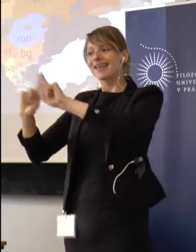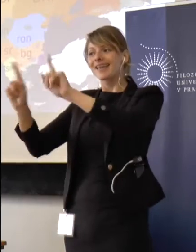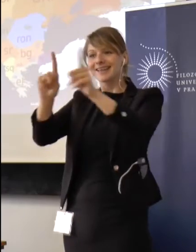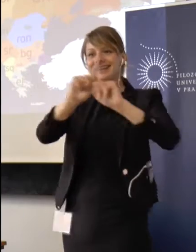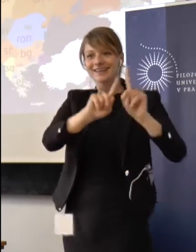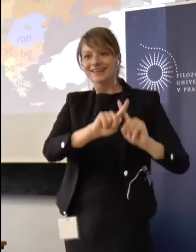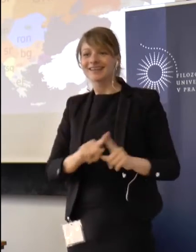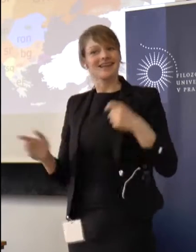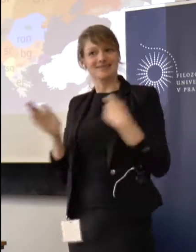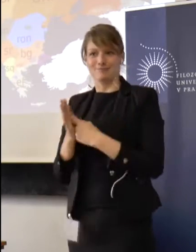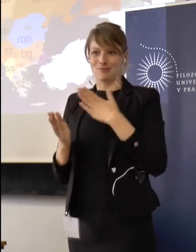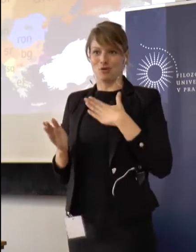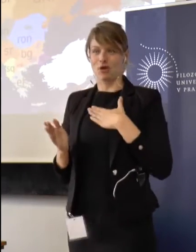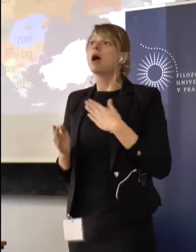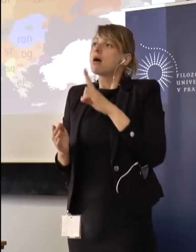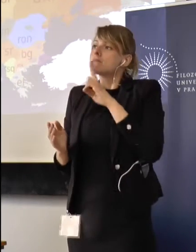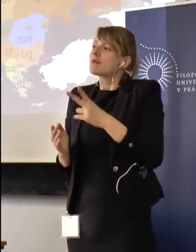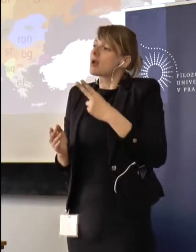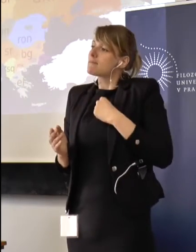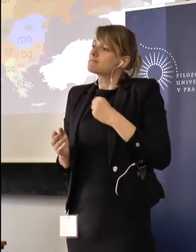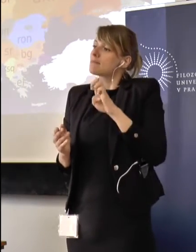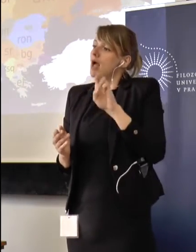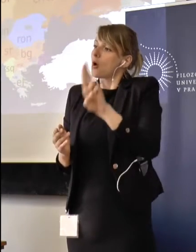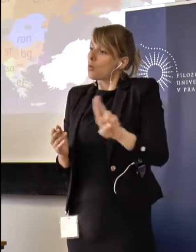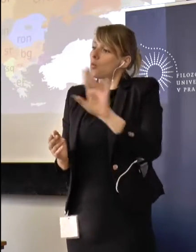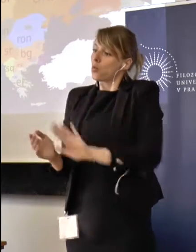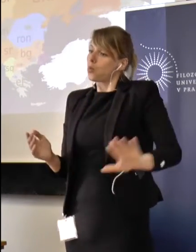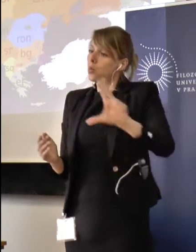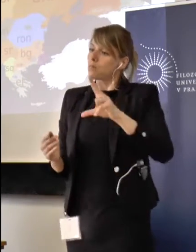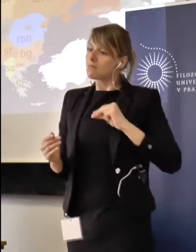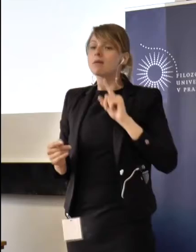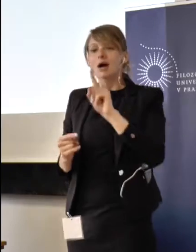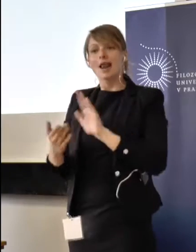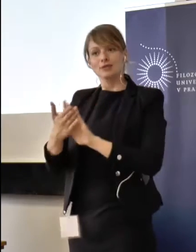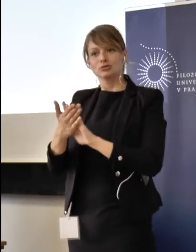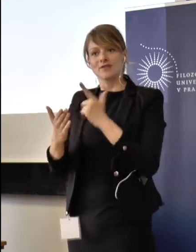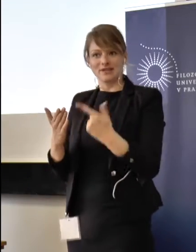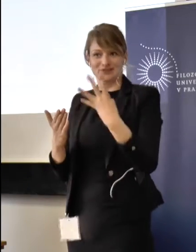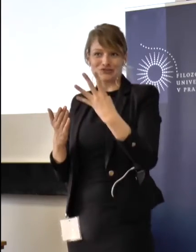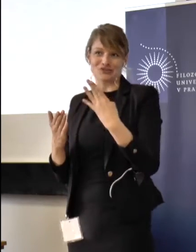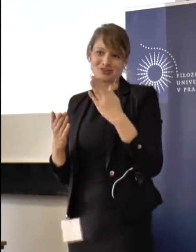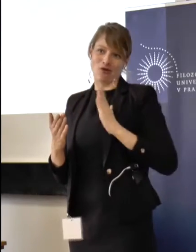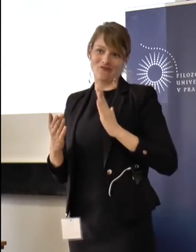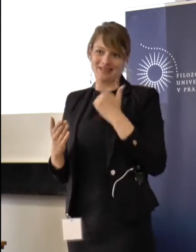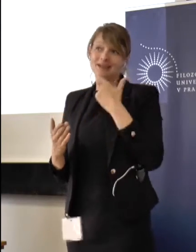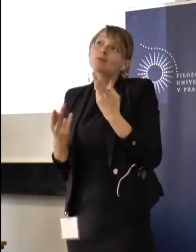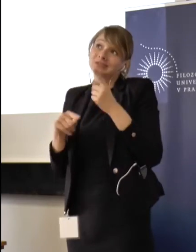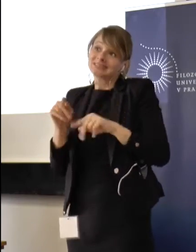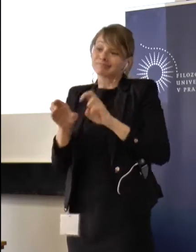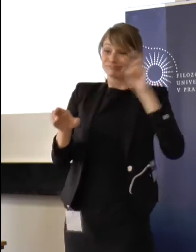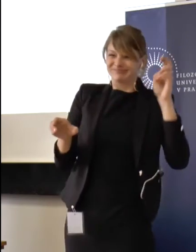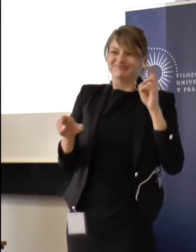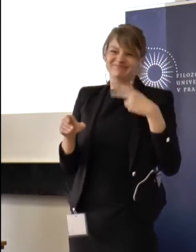24 official languages. I think we will have 23 only when English gets out. I mean, so we have 1, 2, 3,